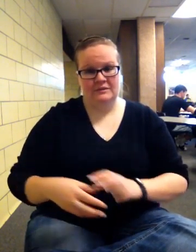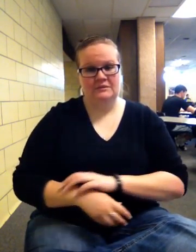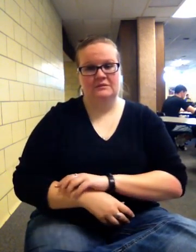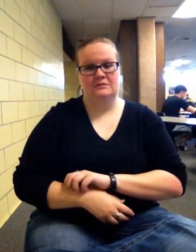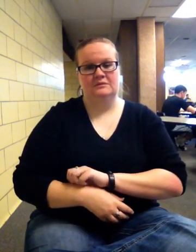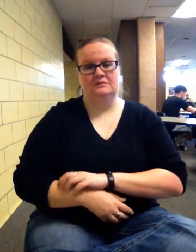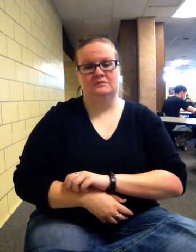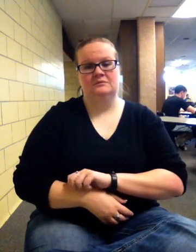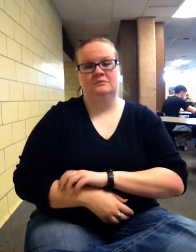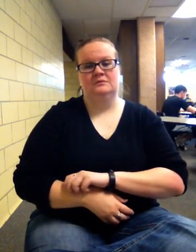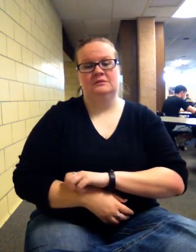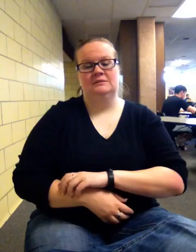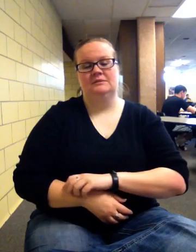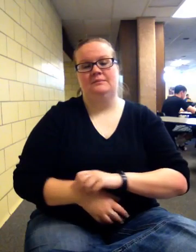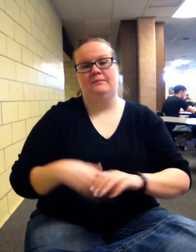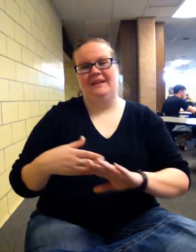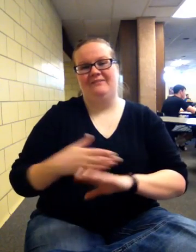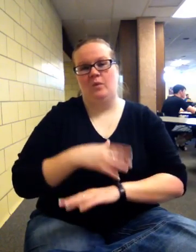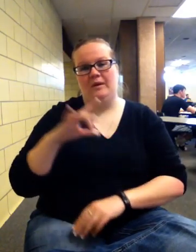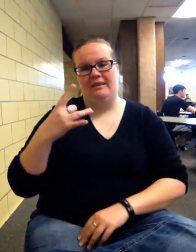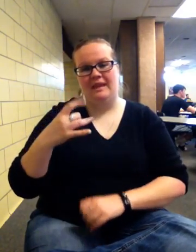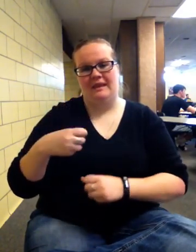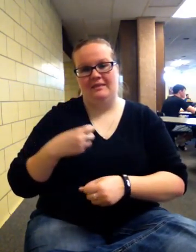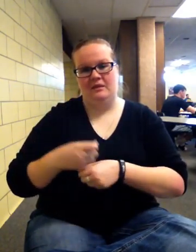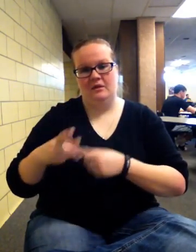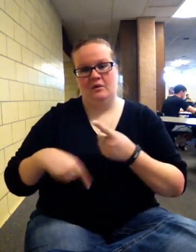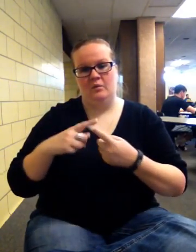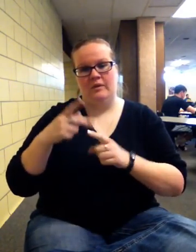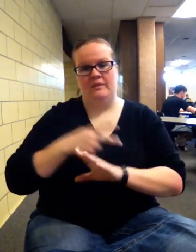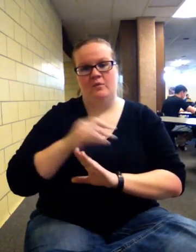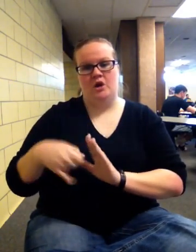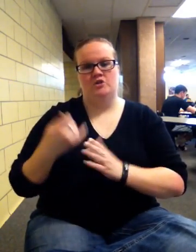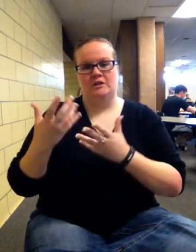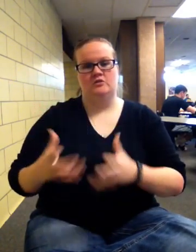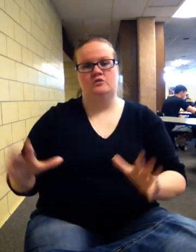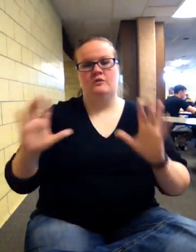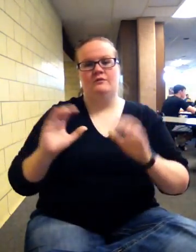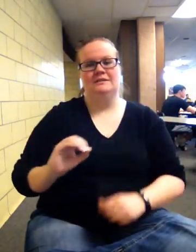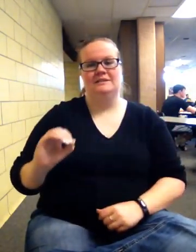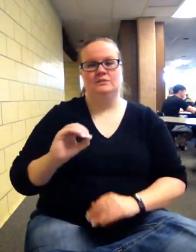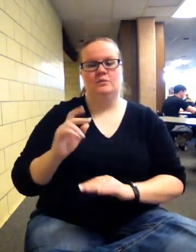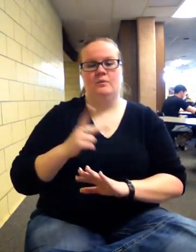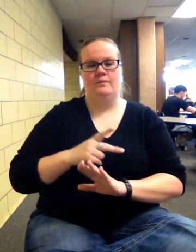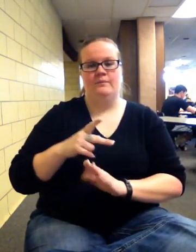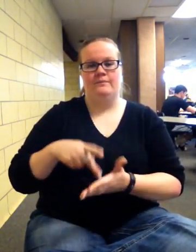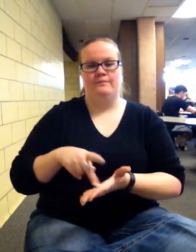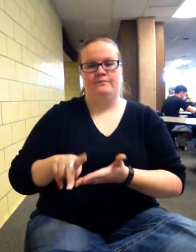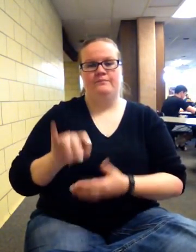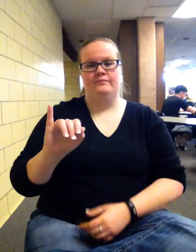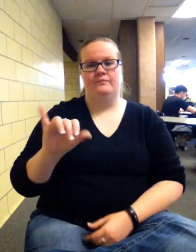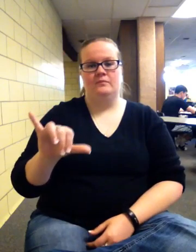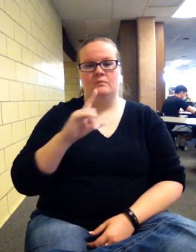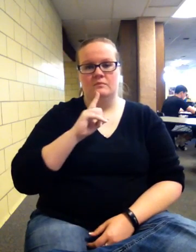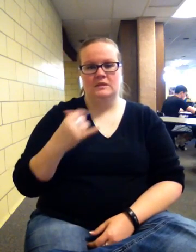Before year eight, when the project is over, zero payment. I is still, IY is still 12. Compute my